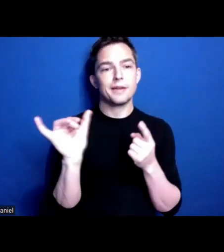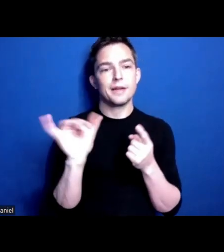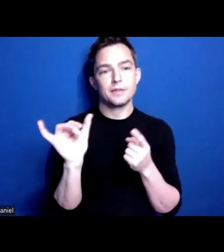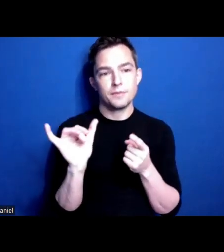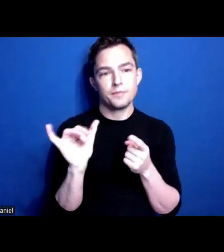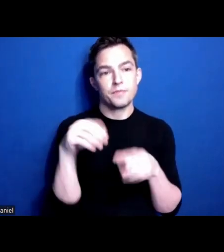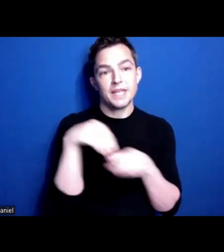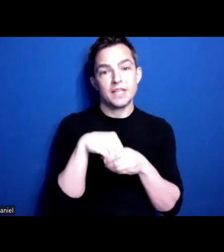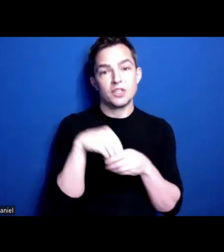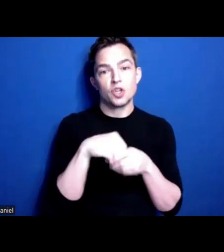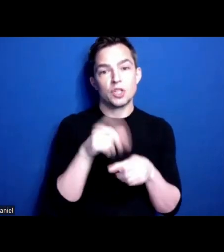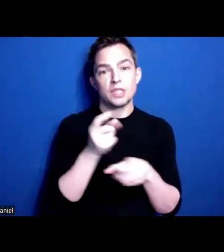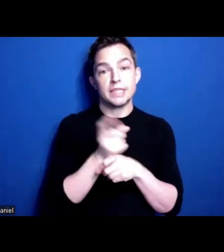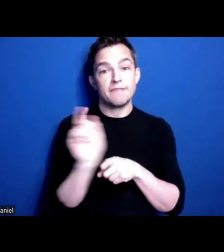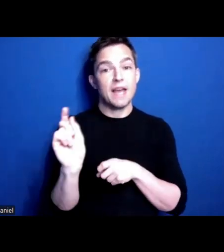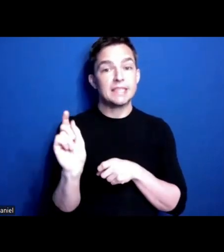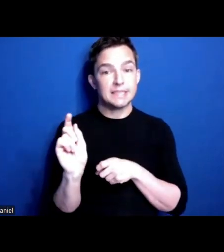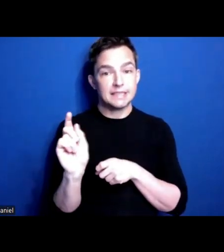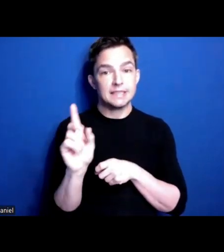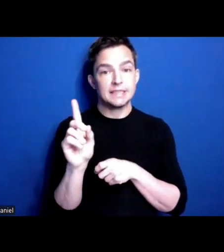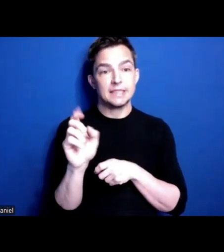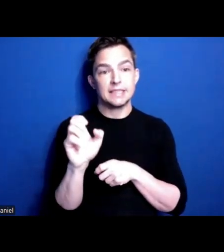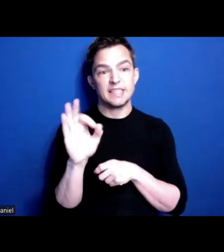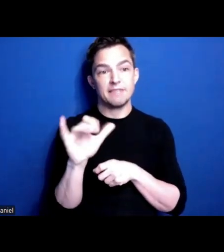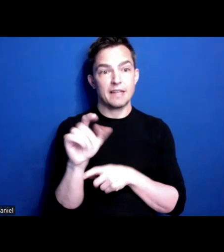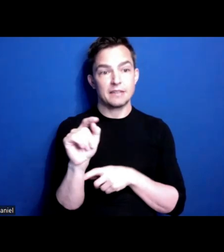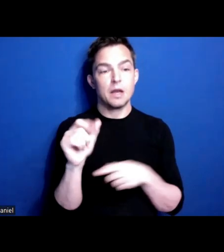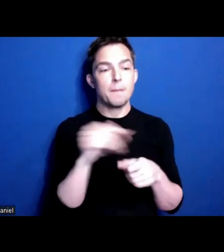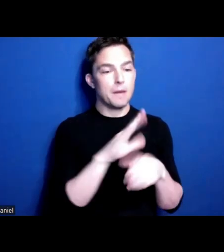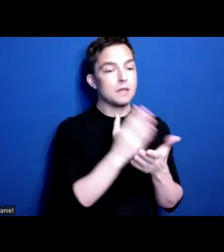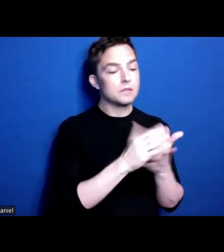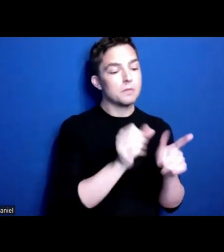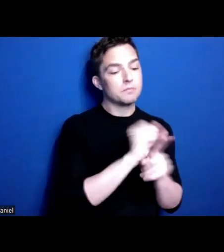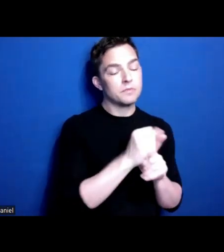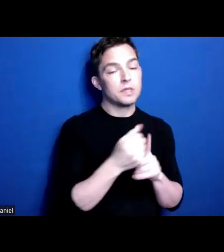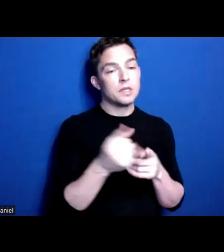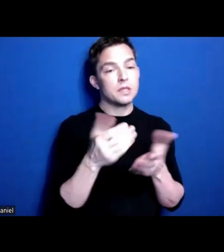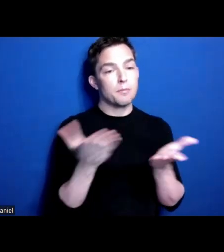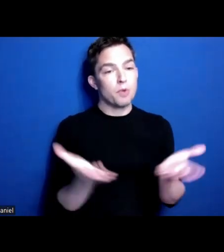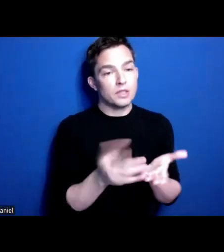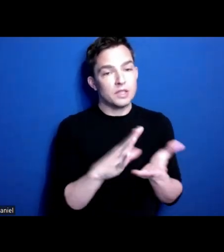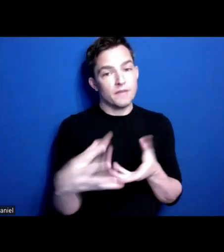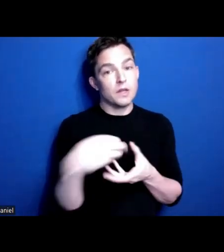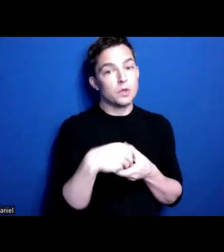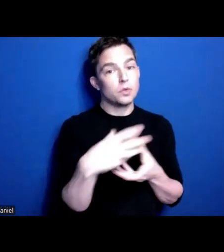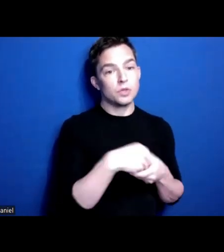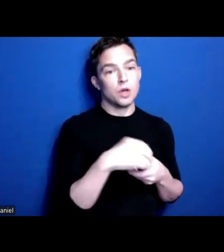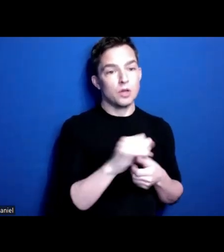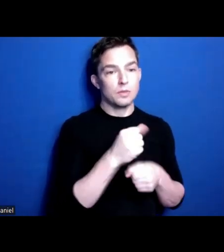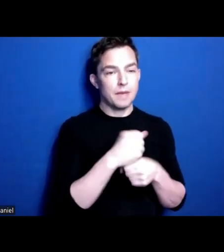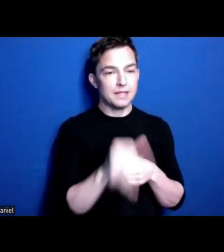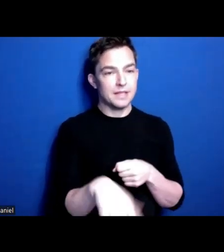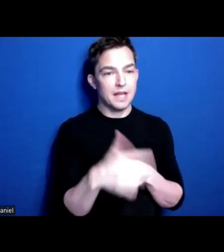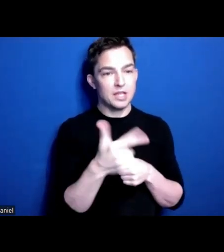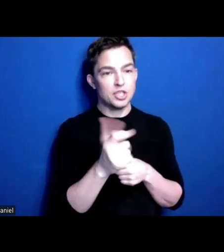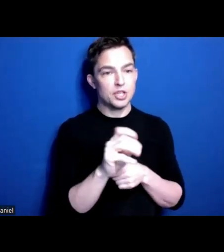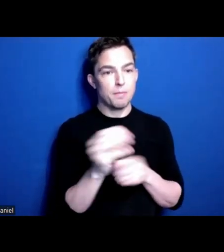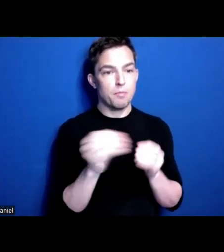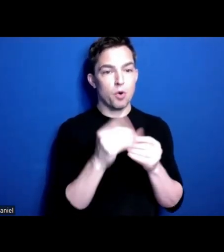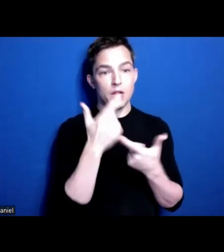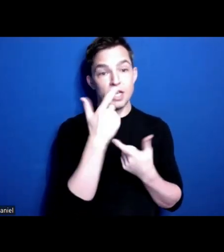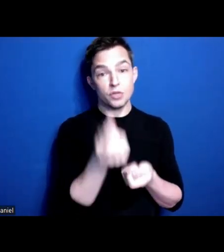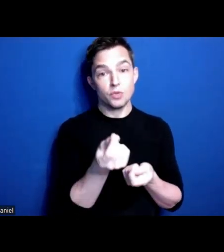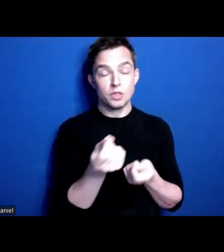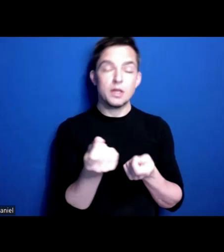internal defects, but in some cases, the presence of inclusions also makes the gem more interesting and thus